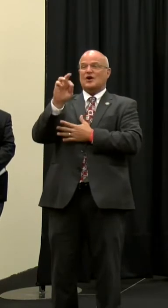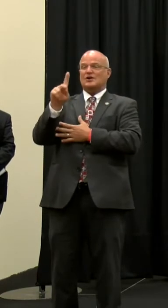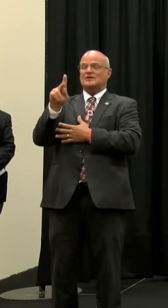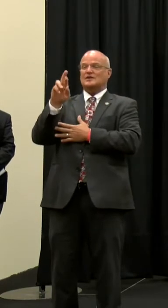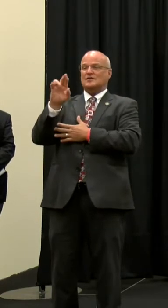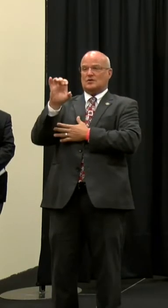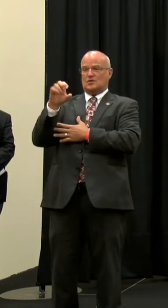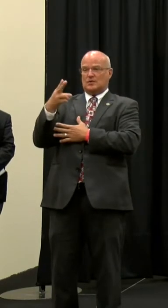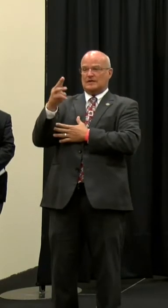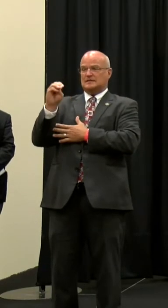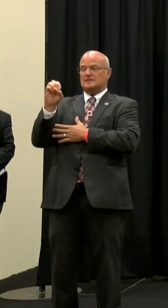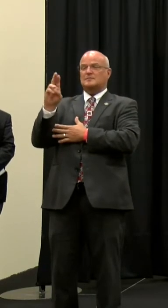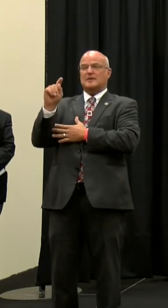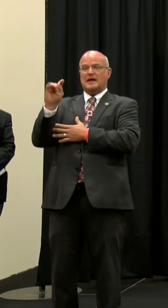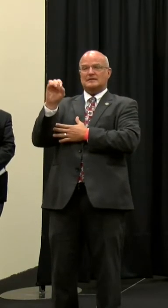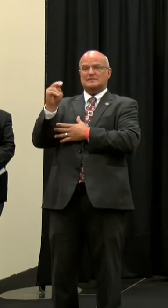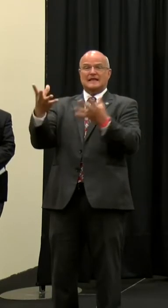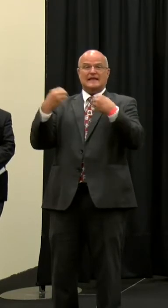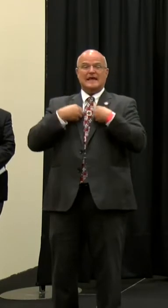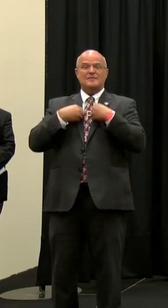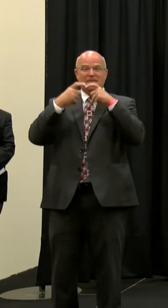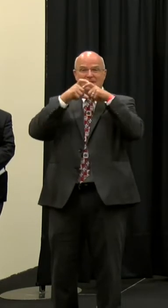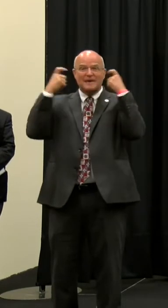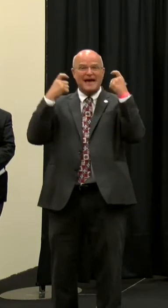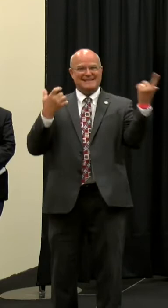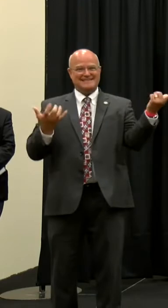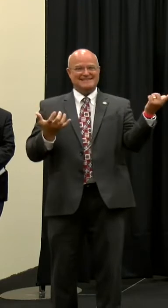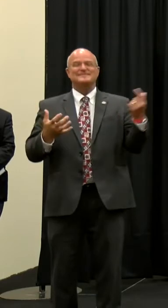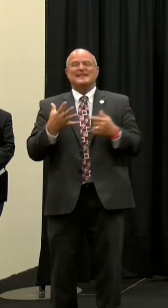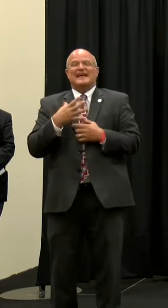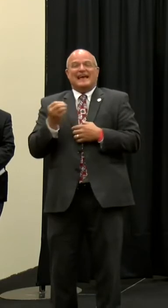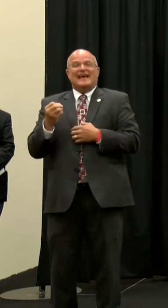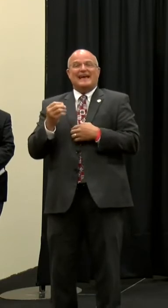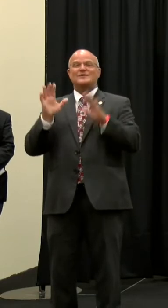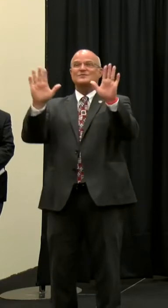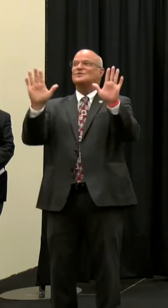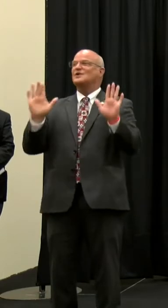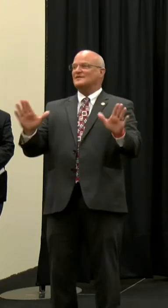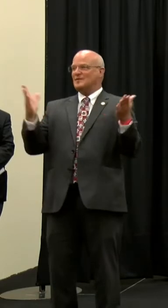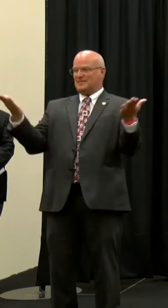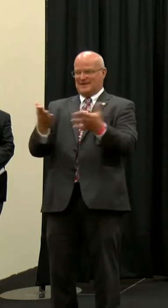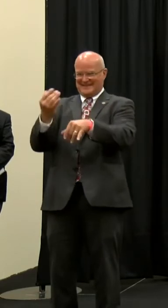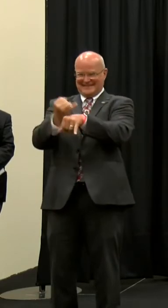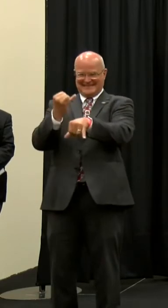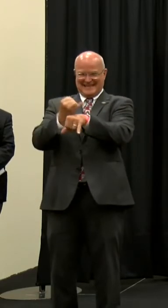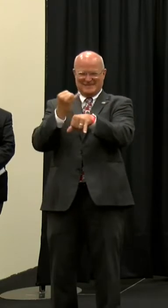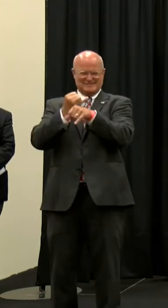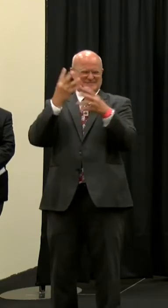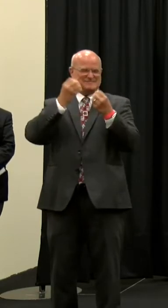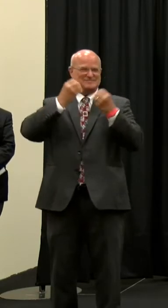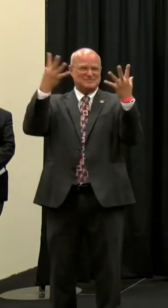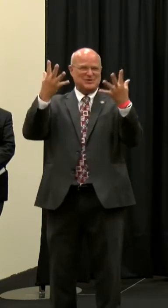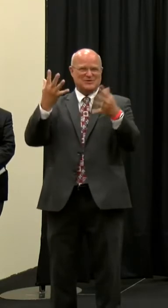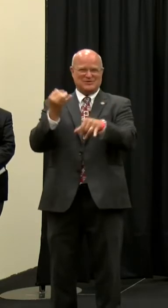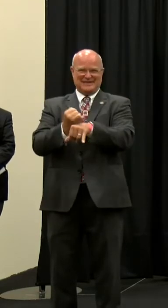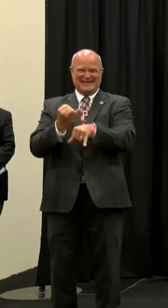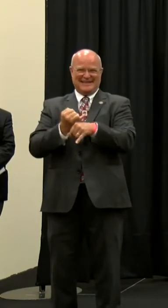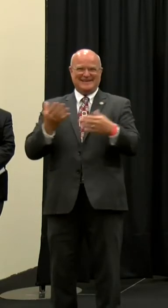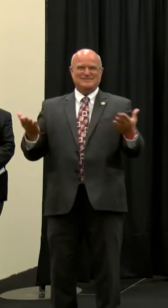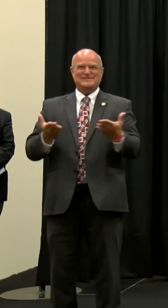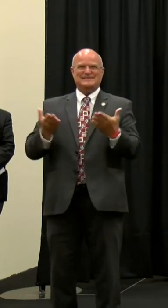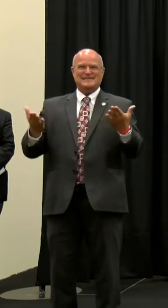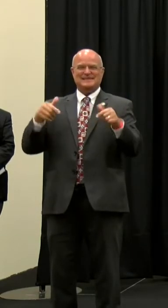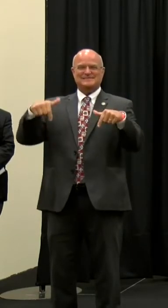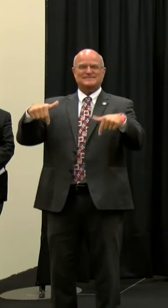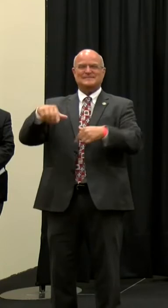Rich Mountain. That gave me this Mass today, and it's wonderful to be on this beautiful campus here